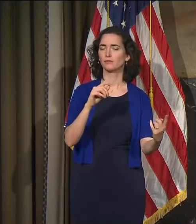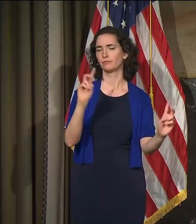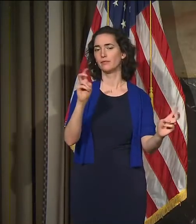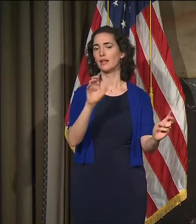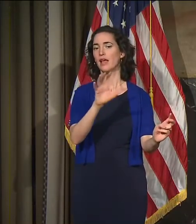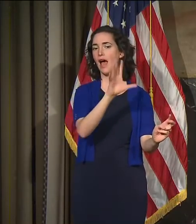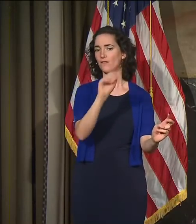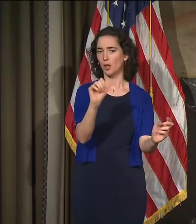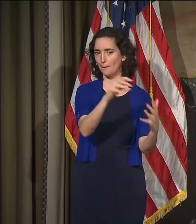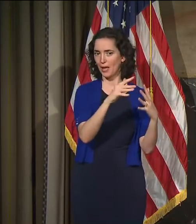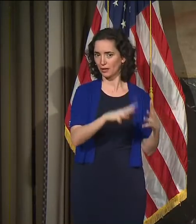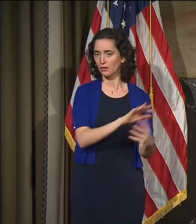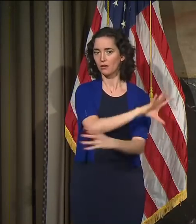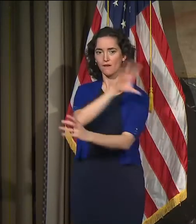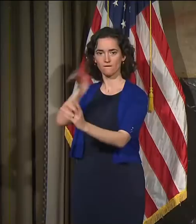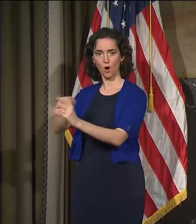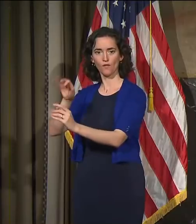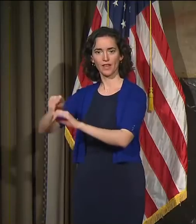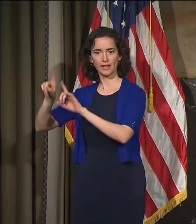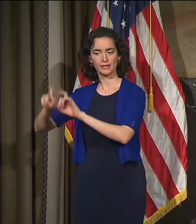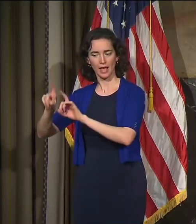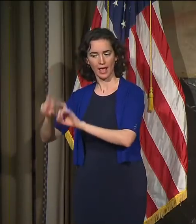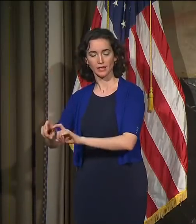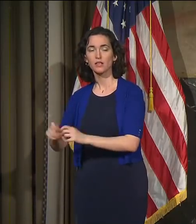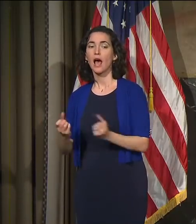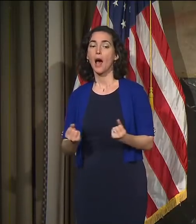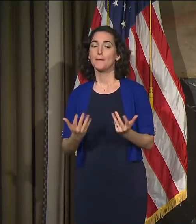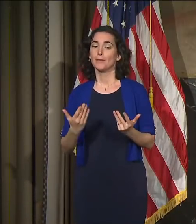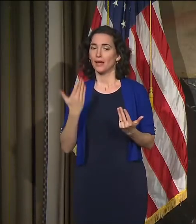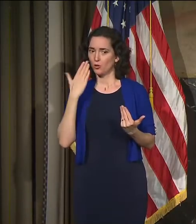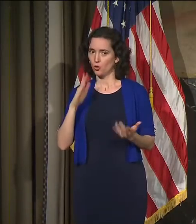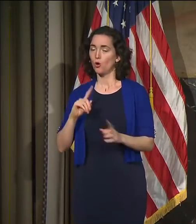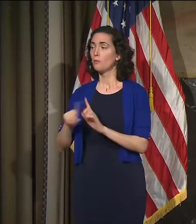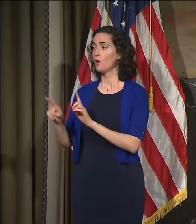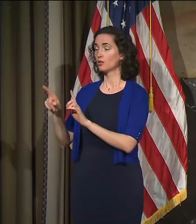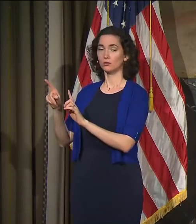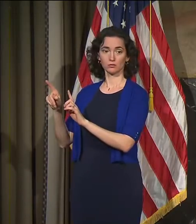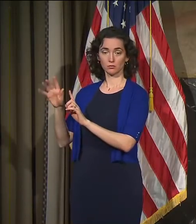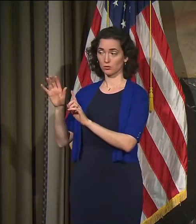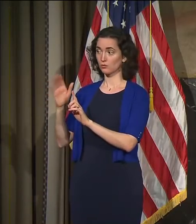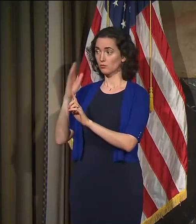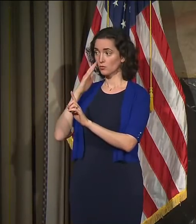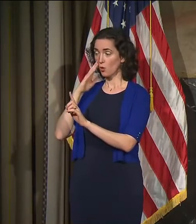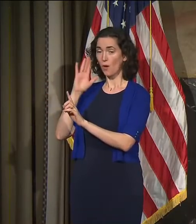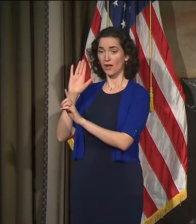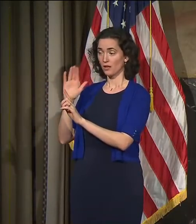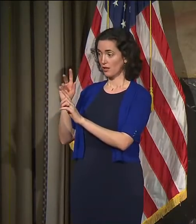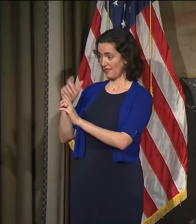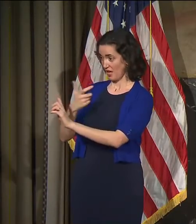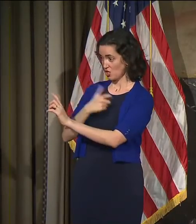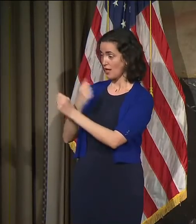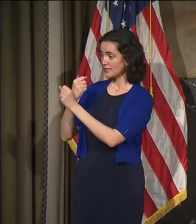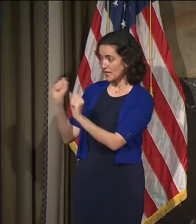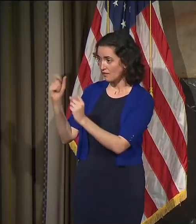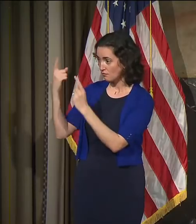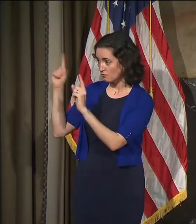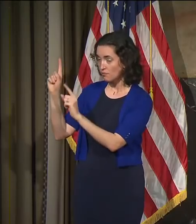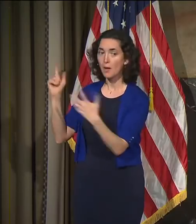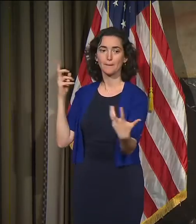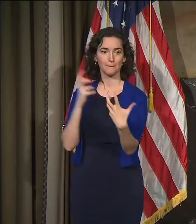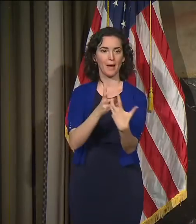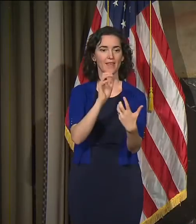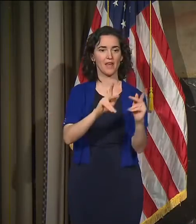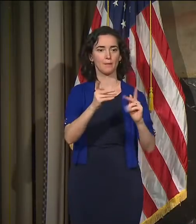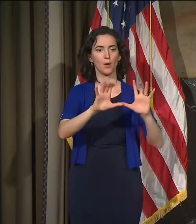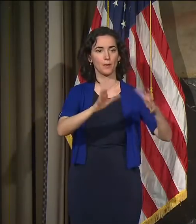participated in enough numbers that we know that the safety and efficacy that we talk about applies to that population. And so